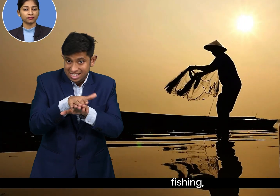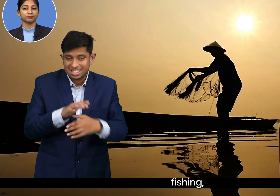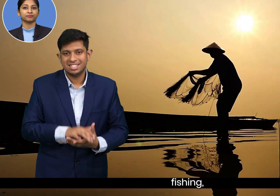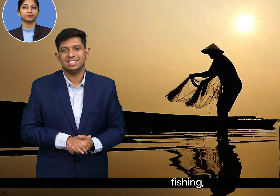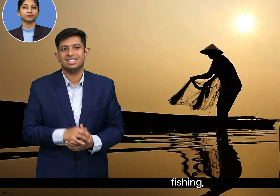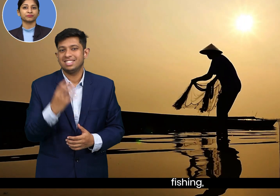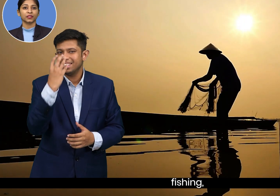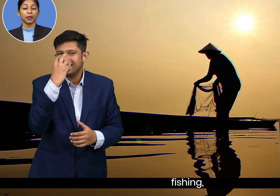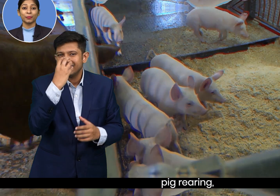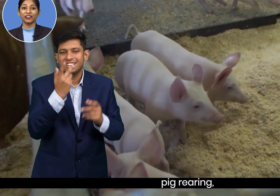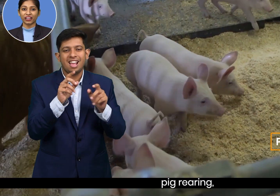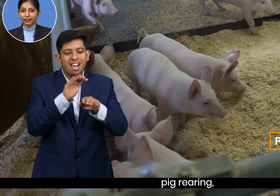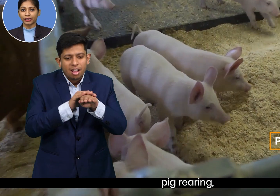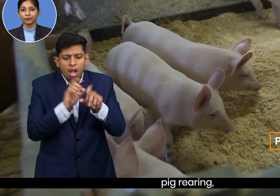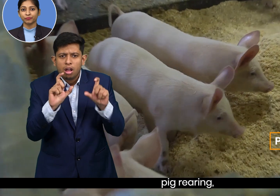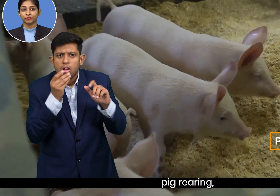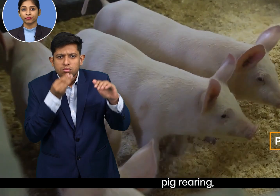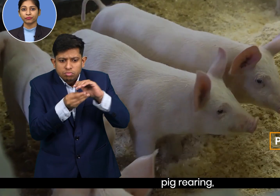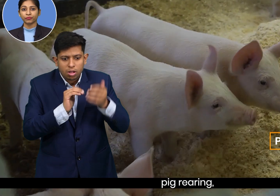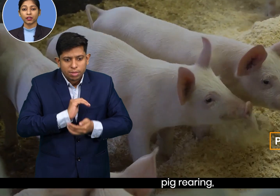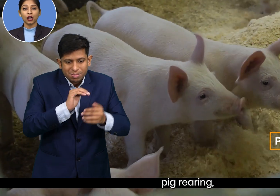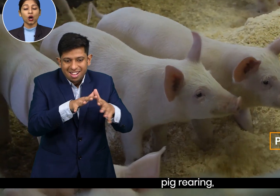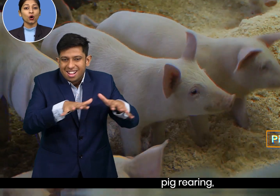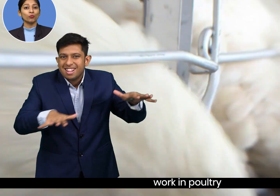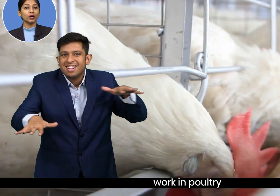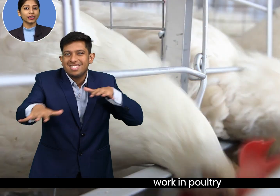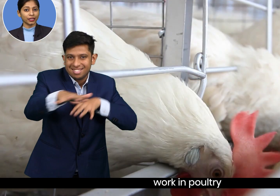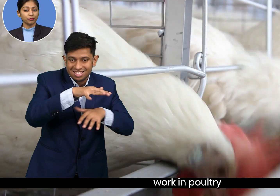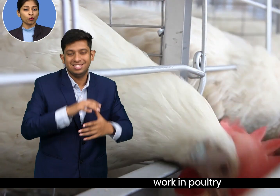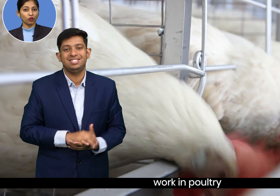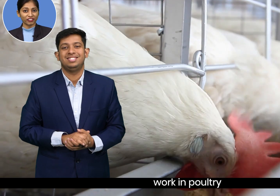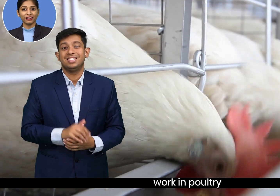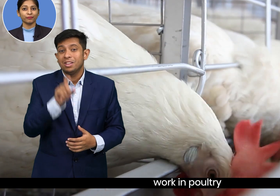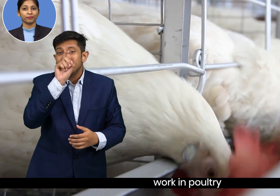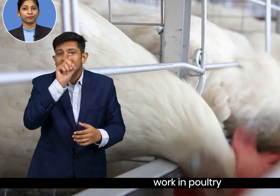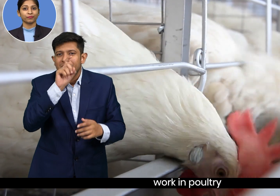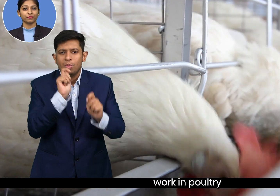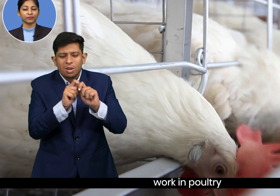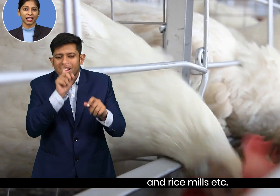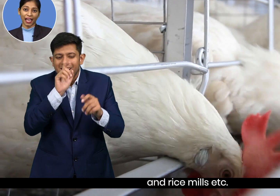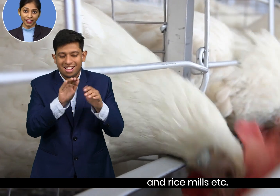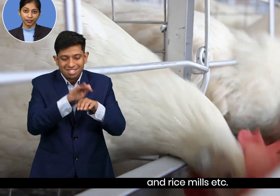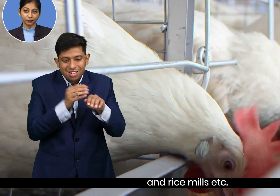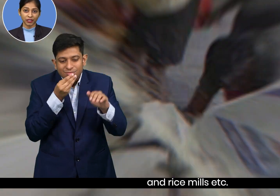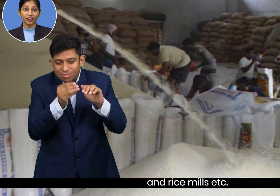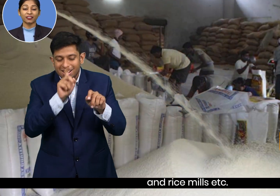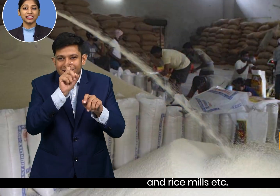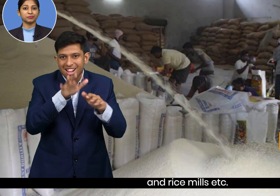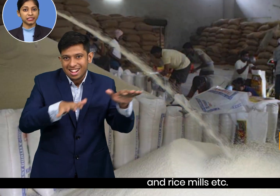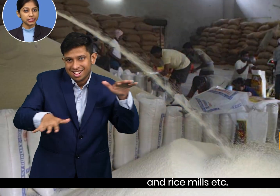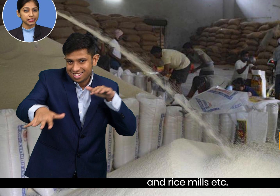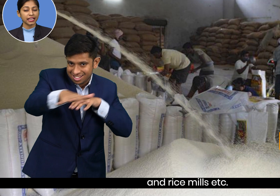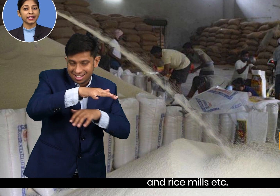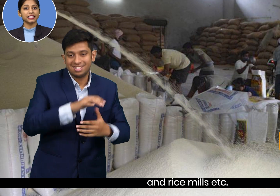fishing, pig rearing, work in poultry and